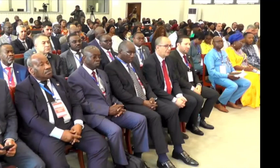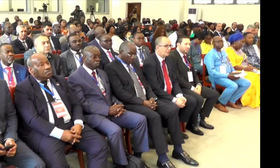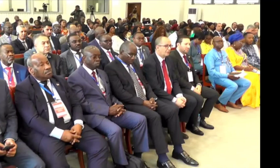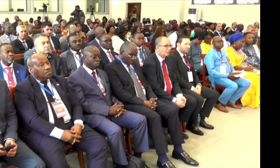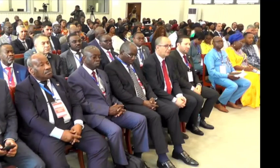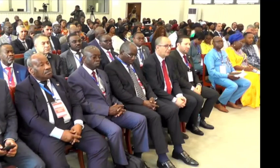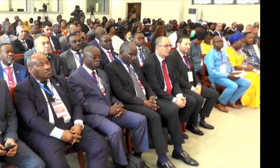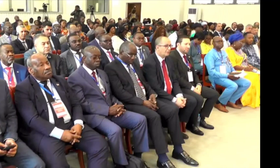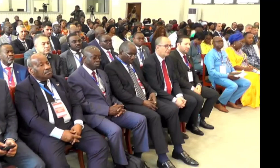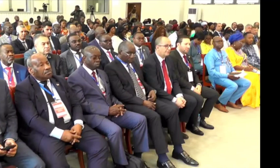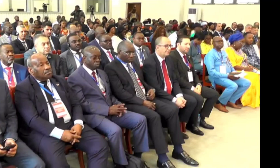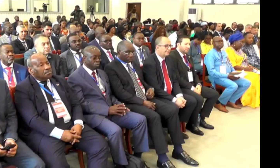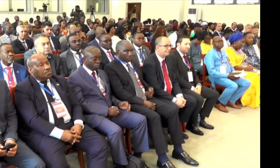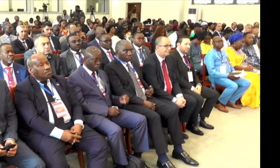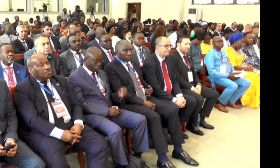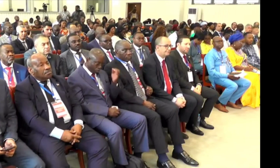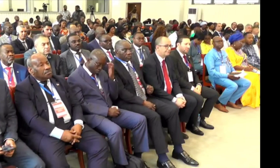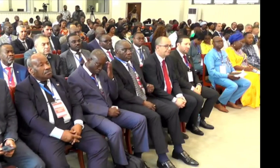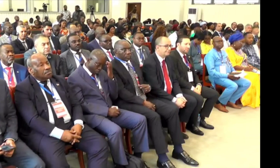Excellencies,